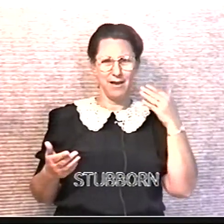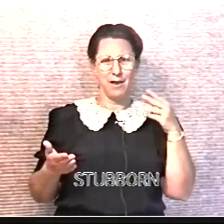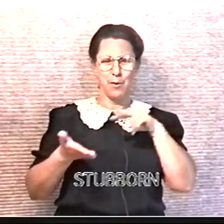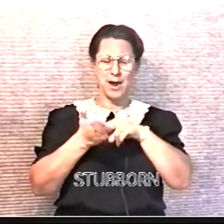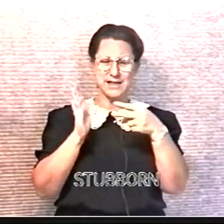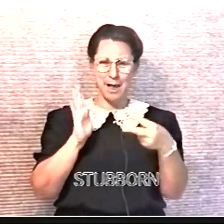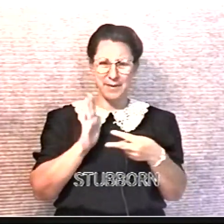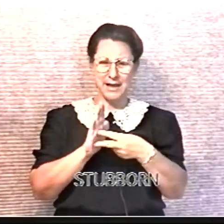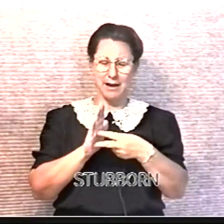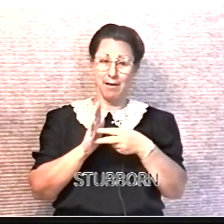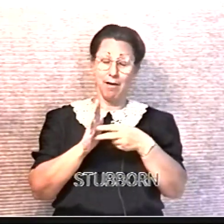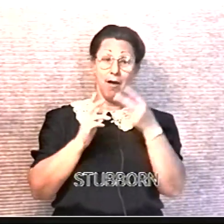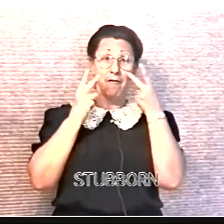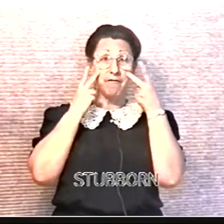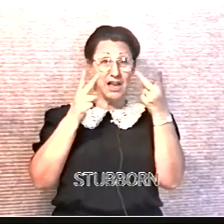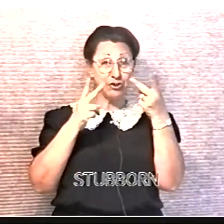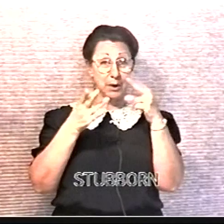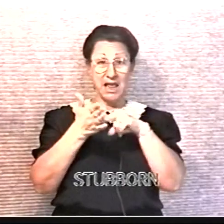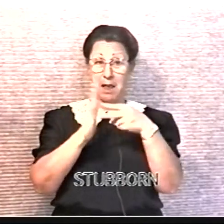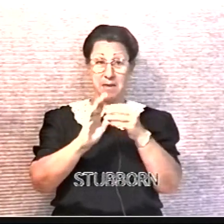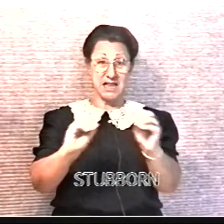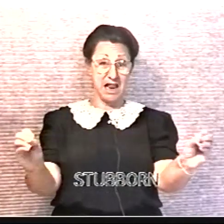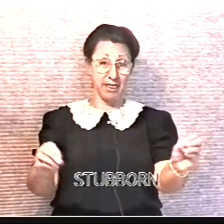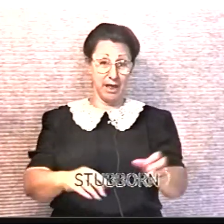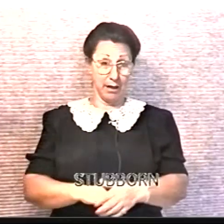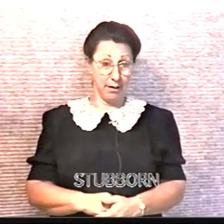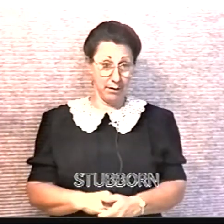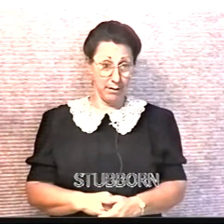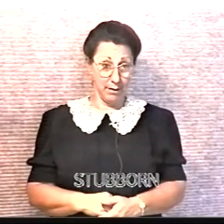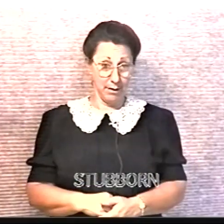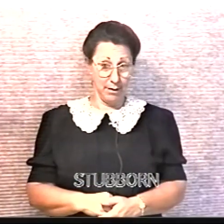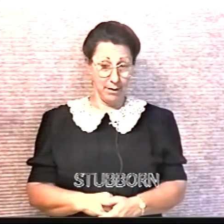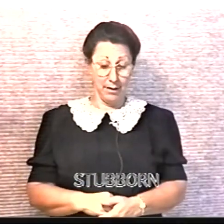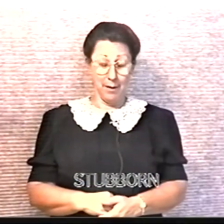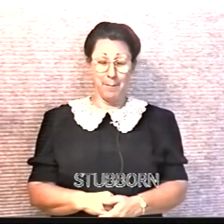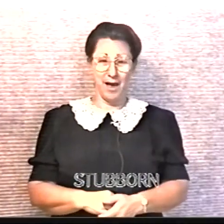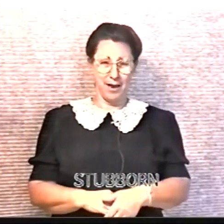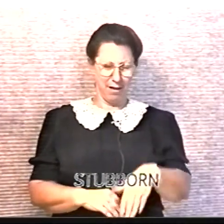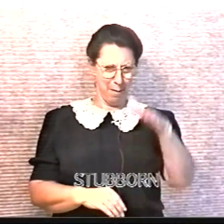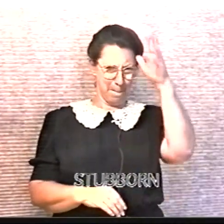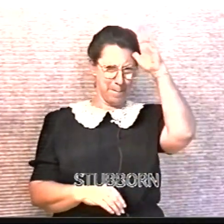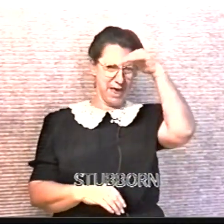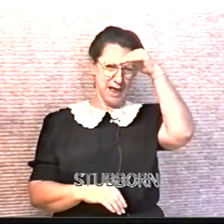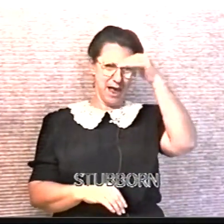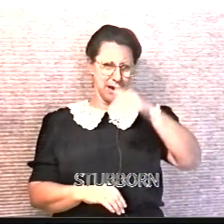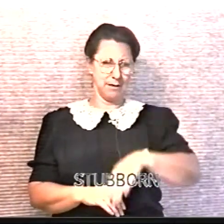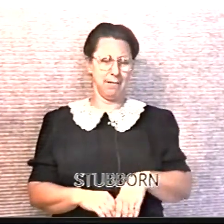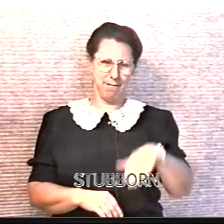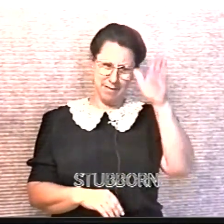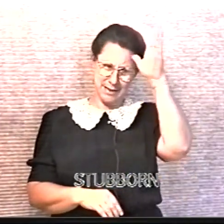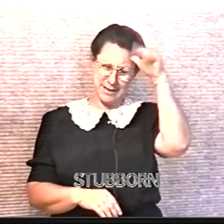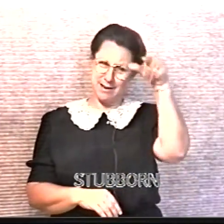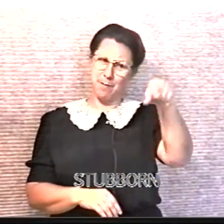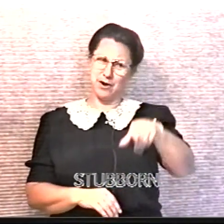What does that mean? Visually, it means nothing. But pig-headed. Stubborn he